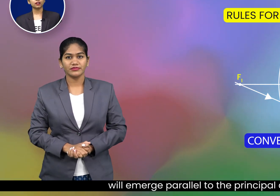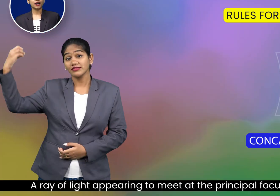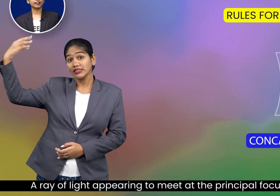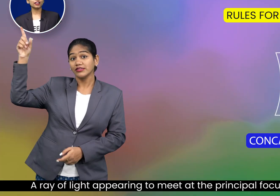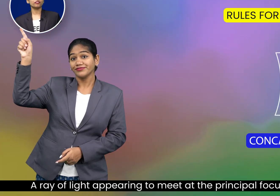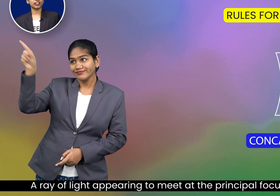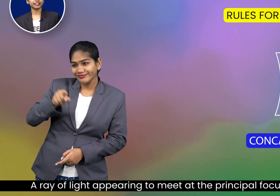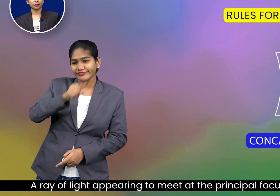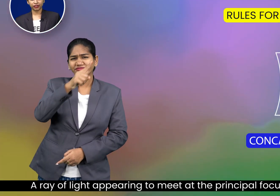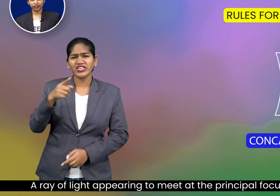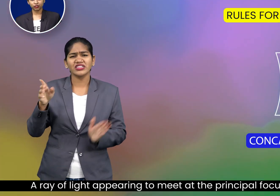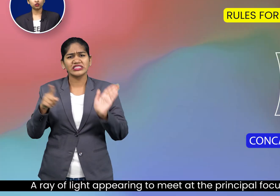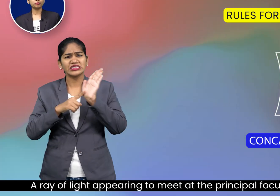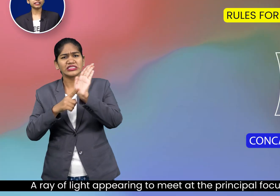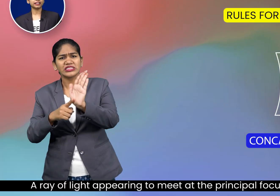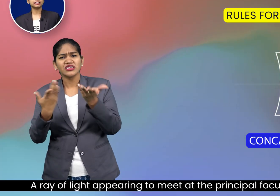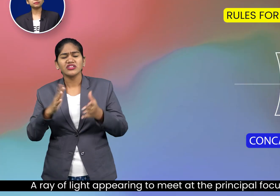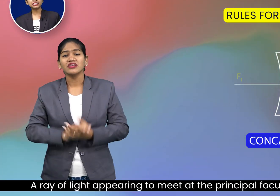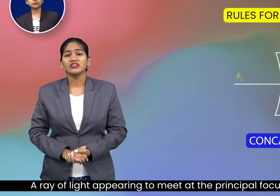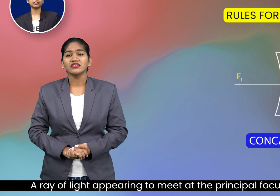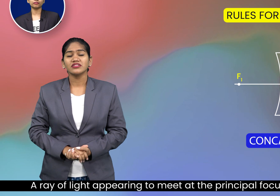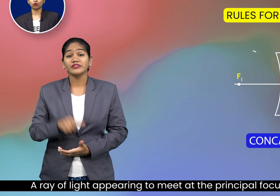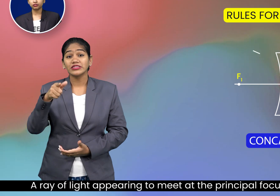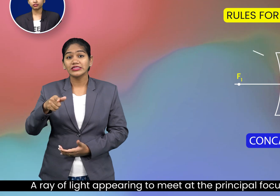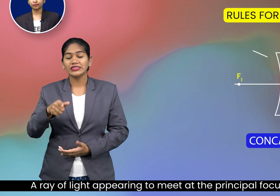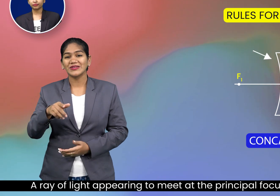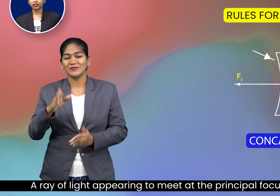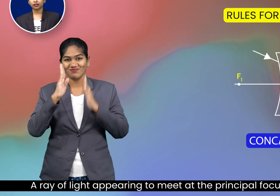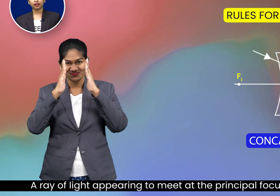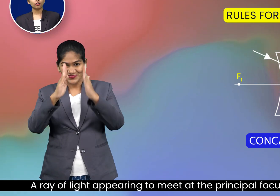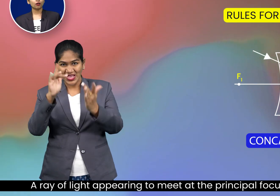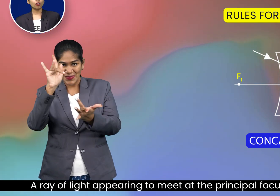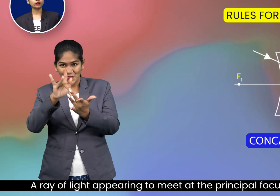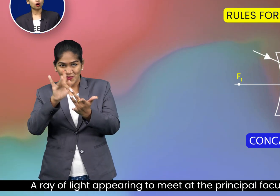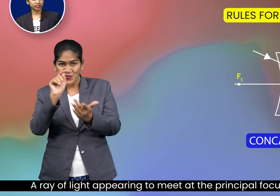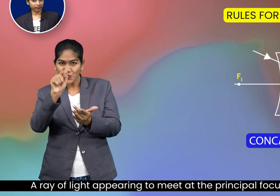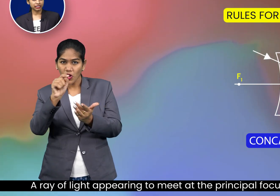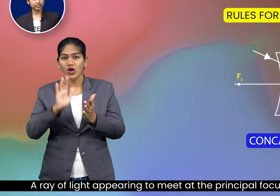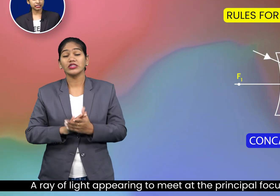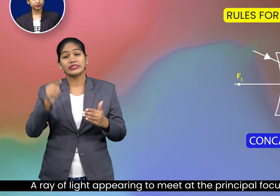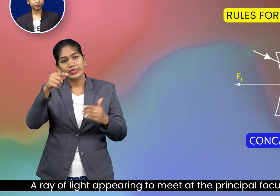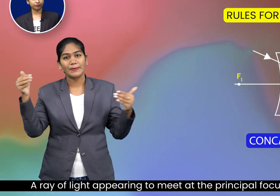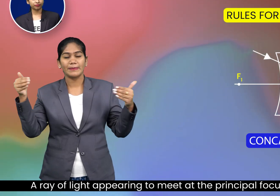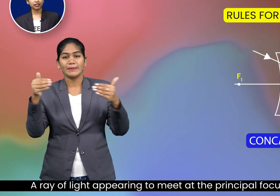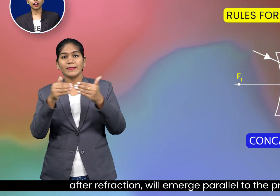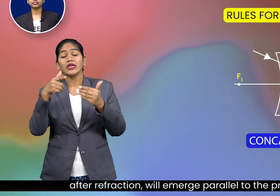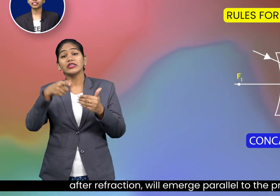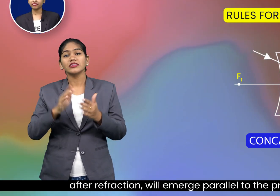A ray of light appearing to meet at the principal focus of a concave lens after